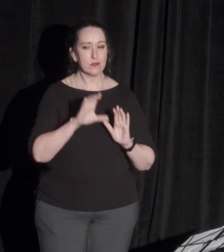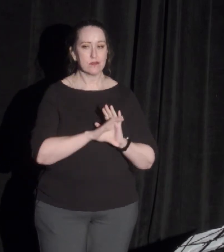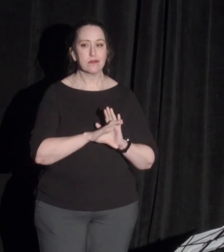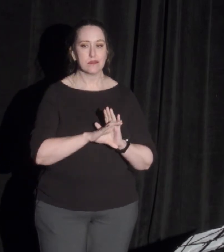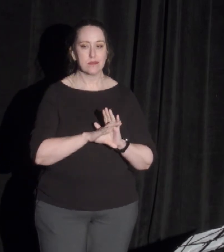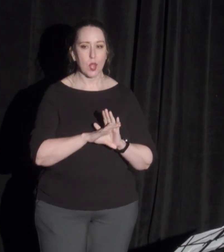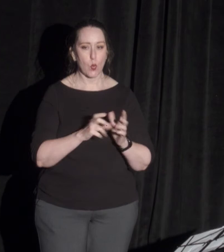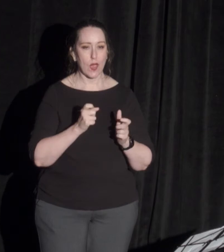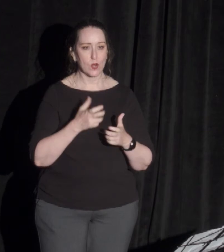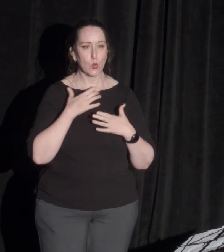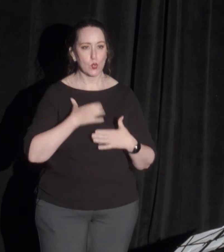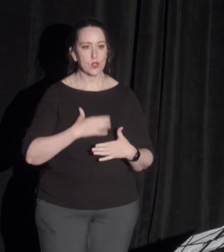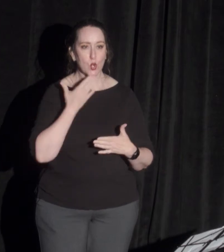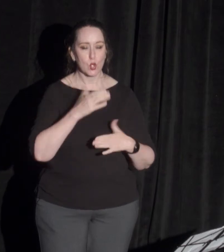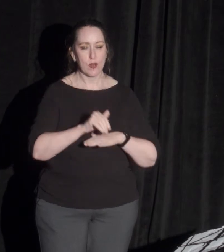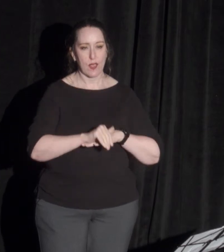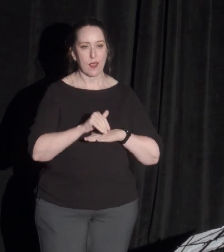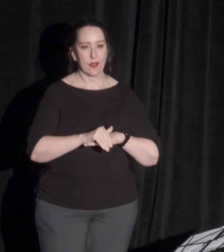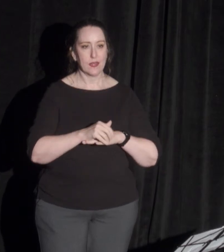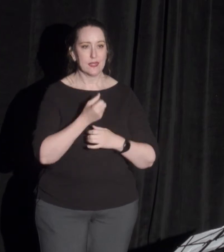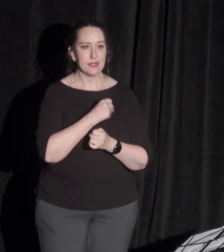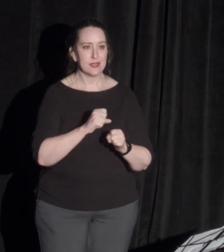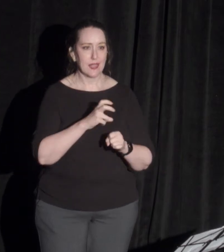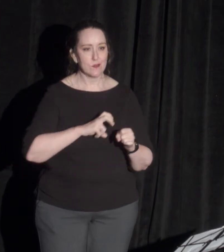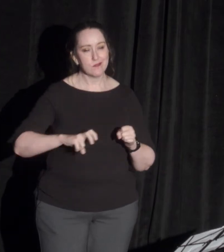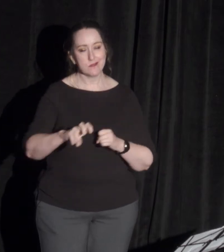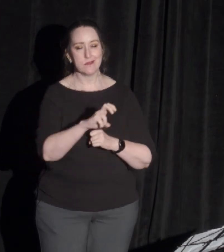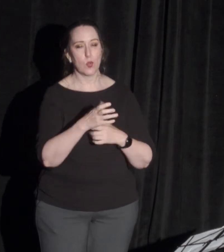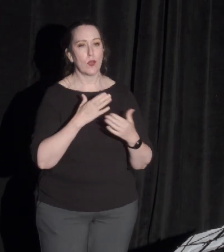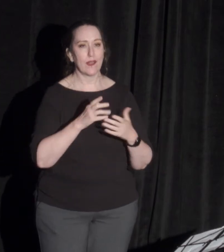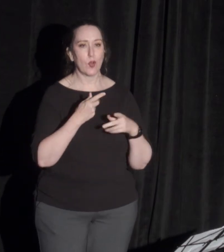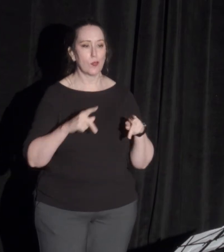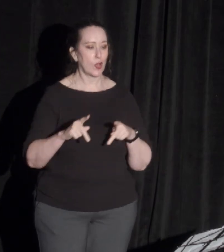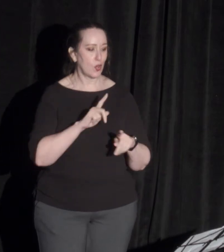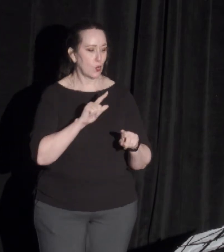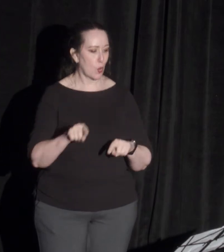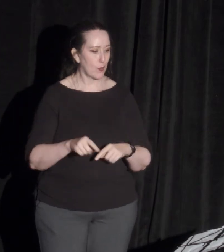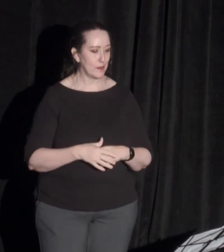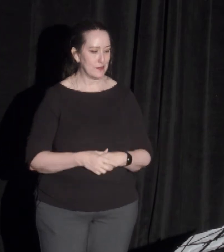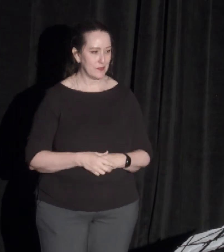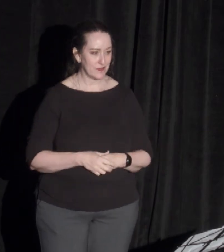you a good night and a safe journey on to whichever party you're going to. Good night.